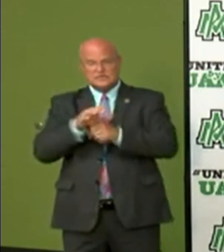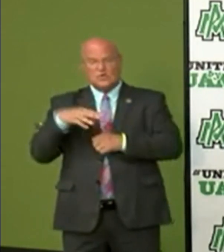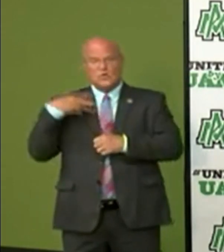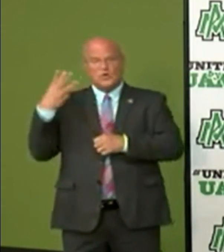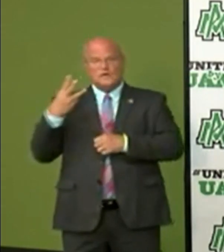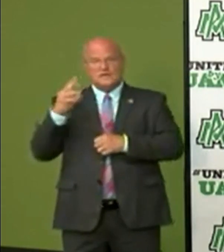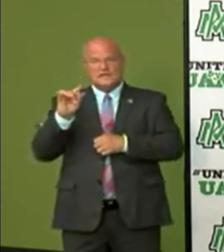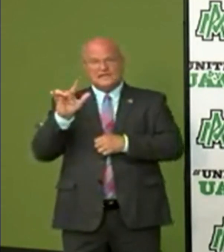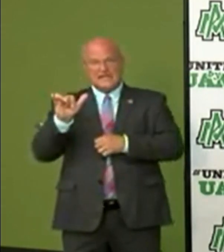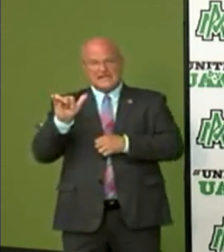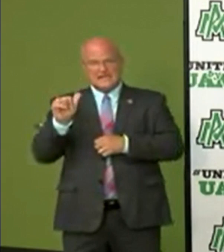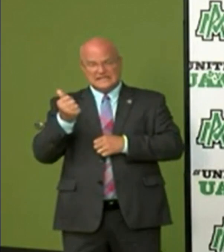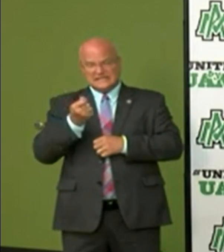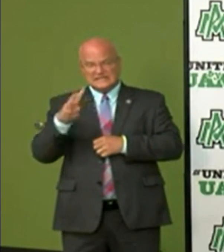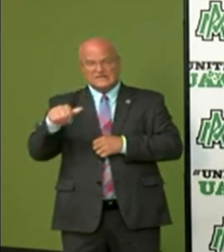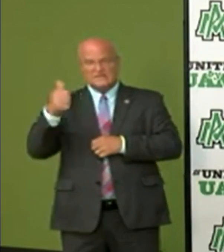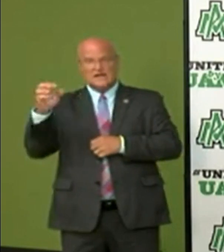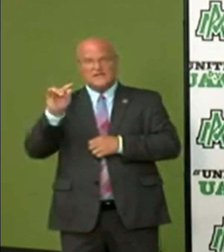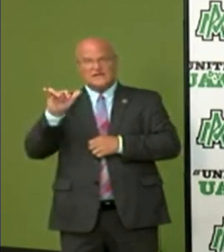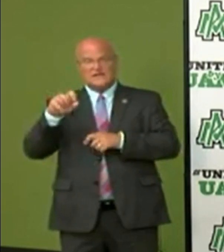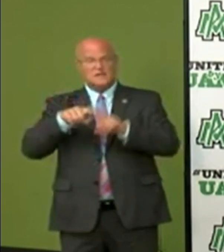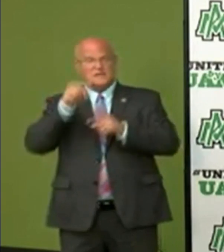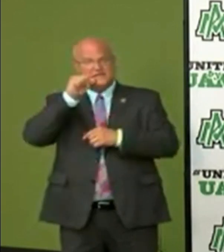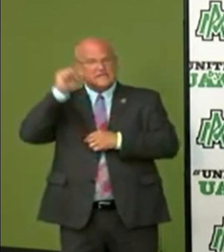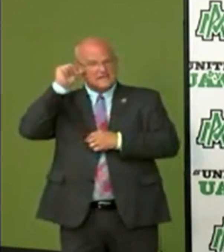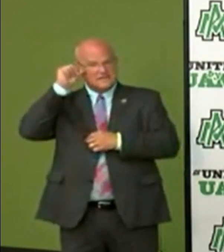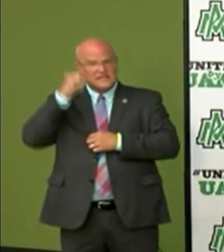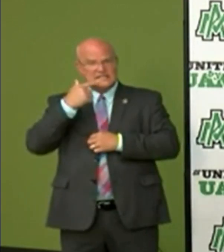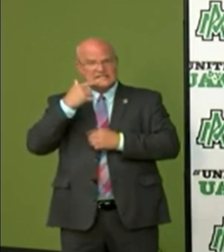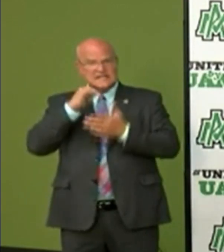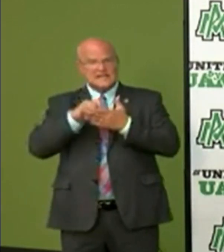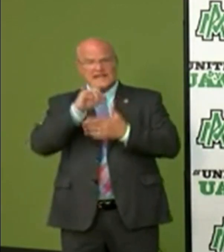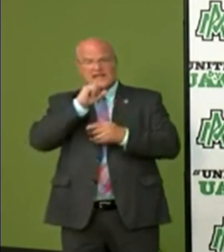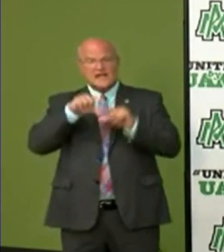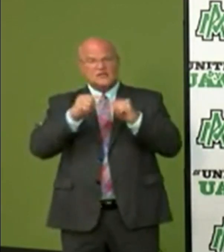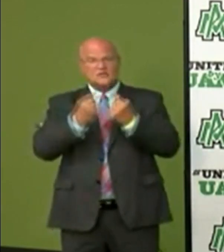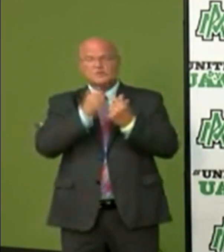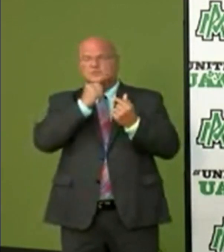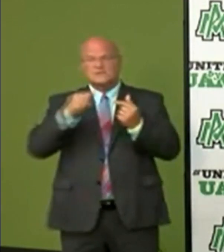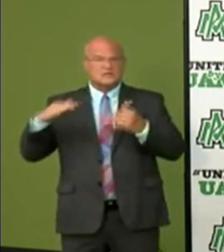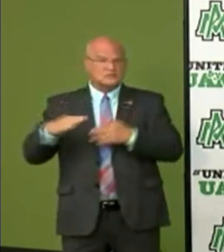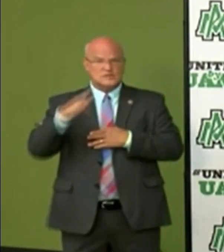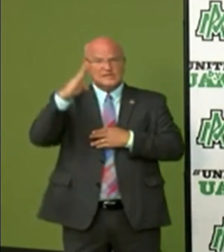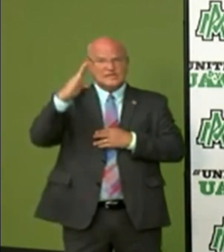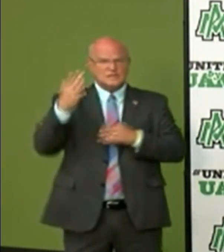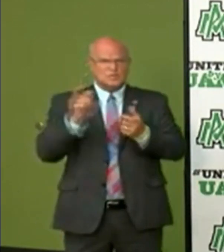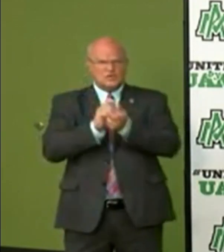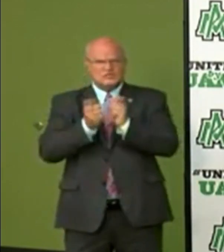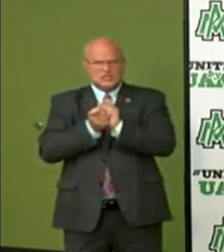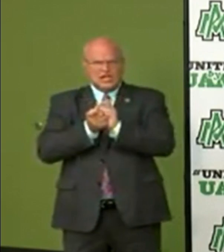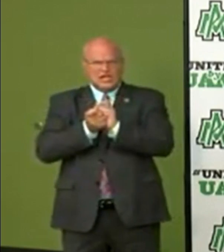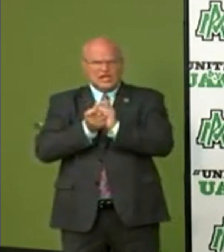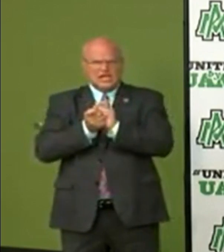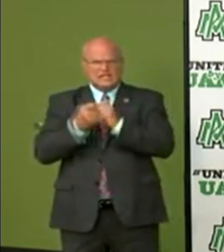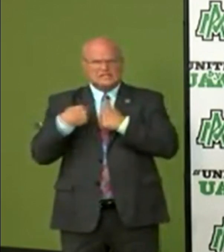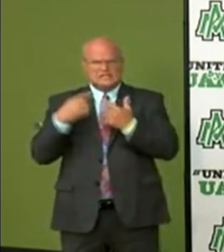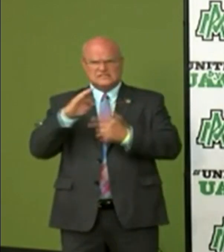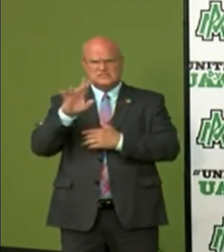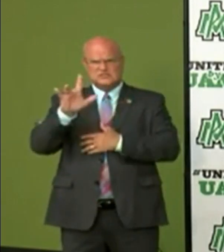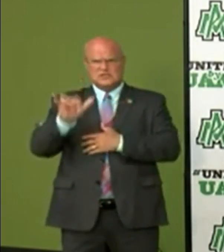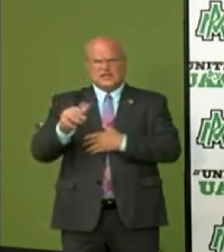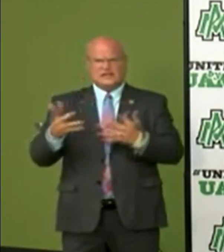County and a number of other counties. But yesterday, he said that age group was not trending up. What's changed since